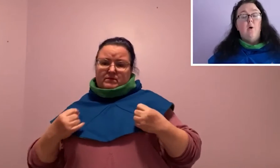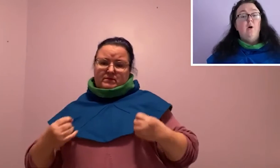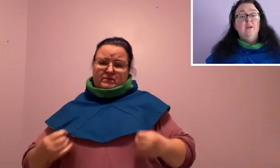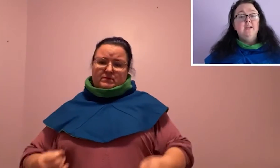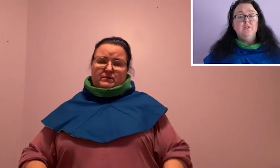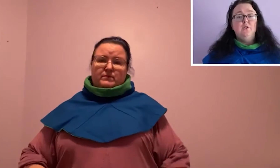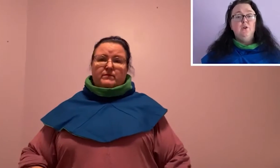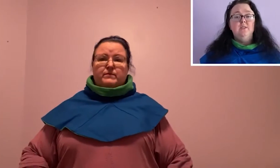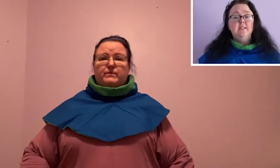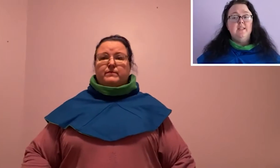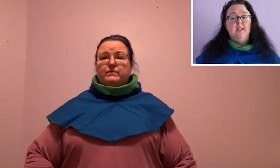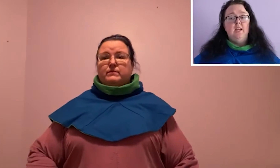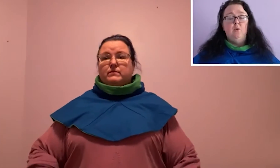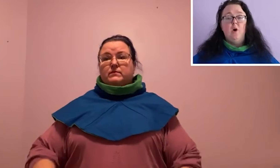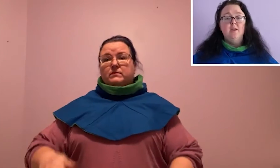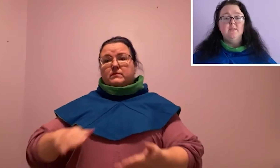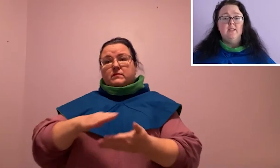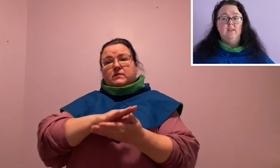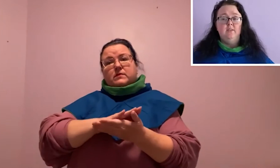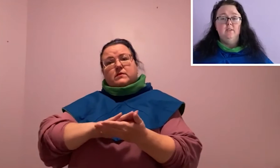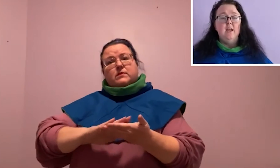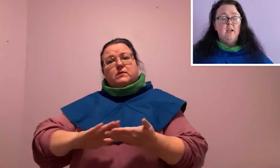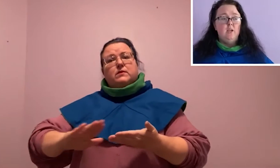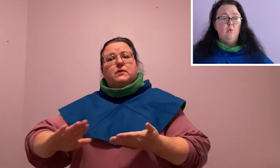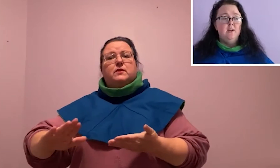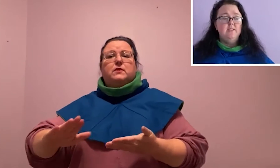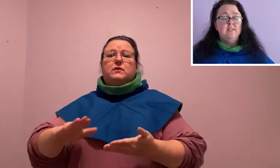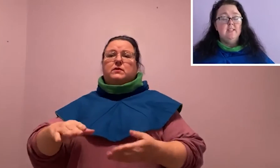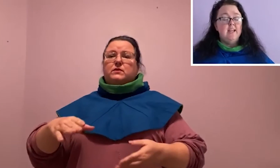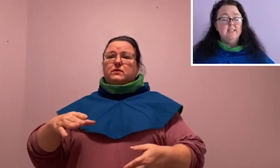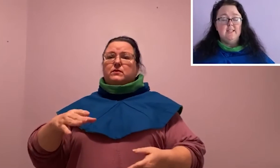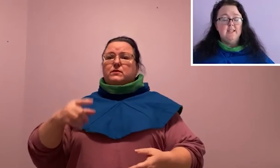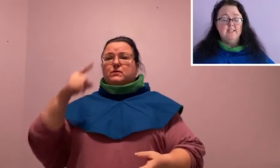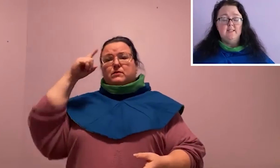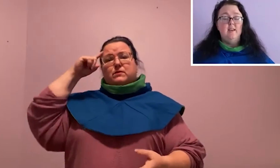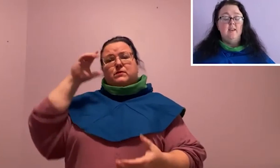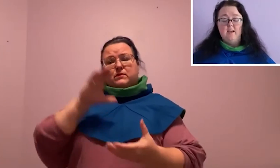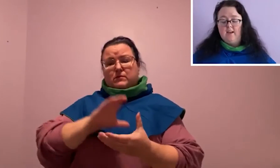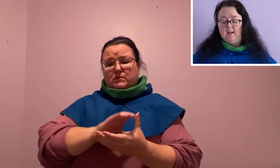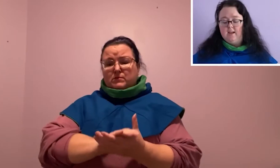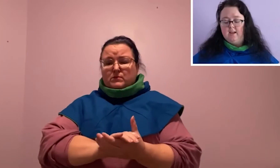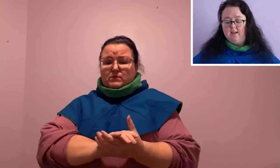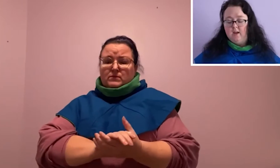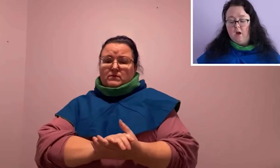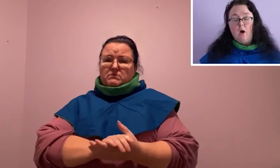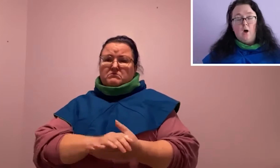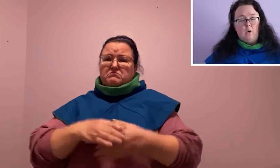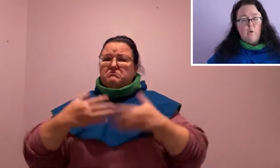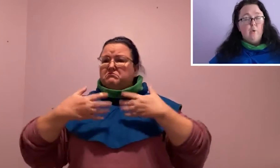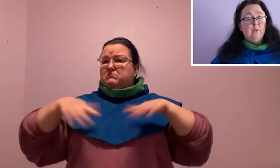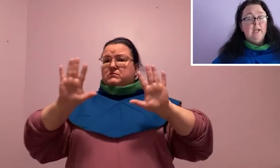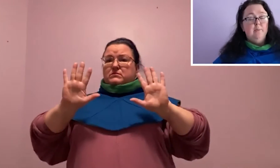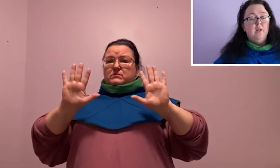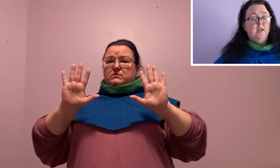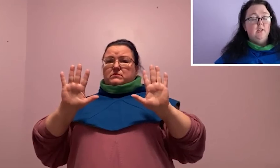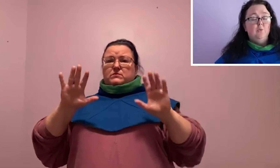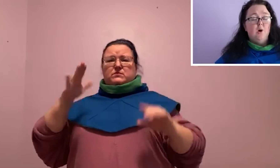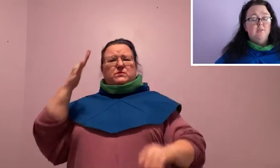For his goodness he was killed, he was a saint they say. Holy blood it was